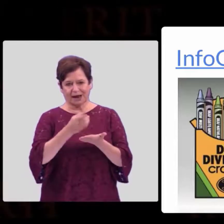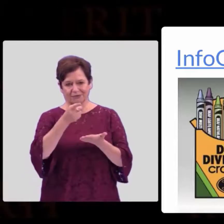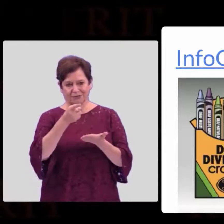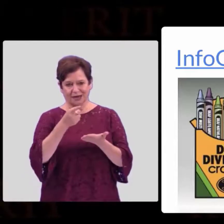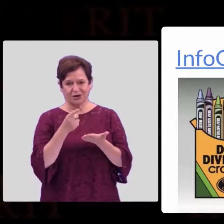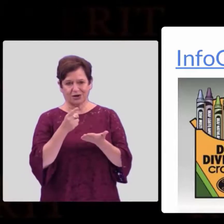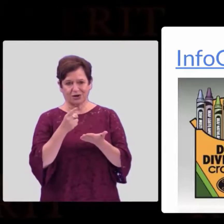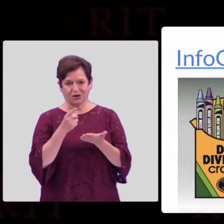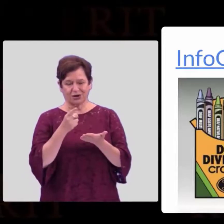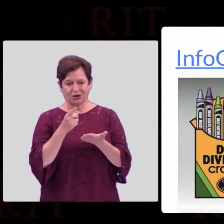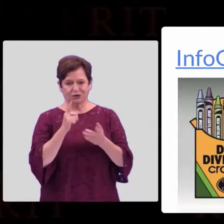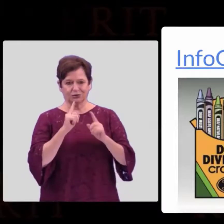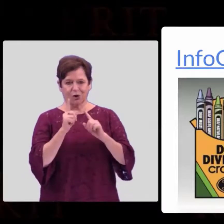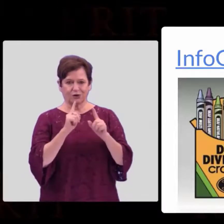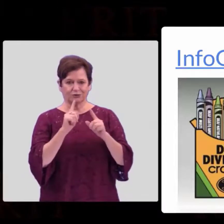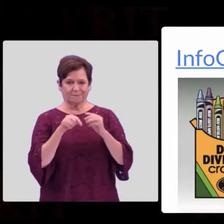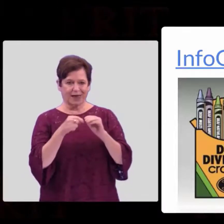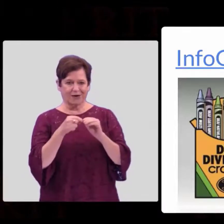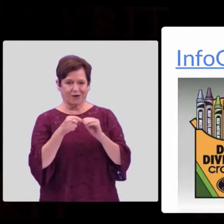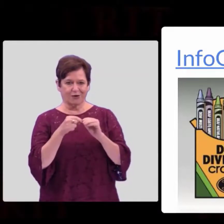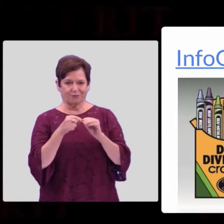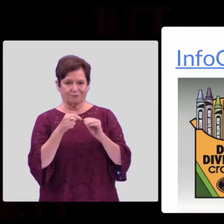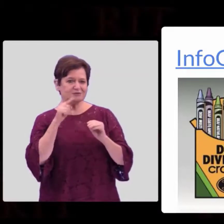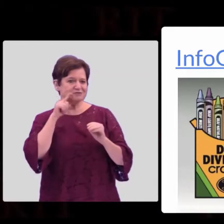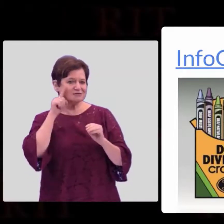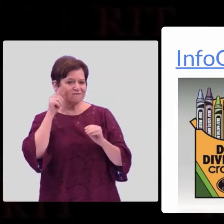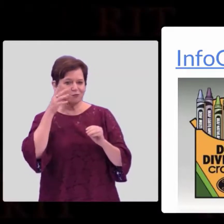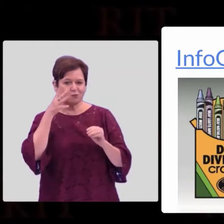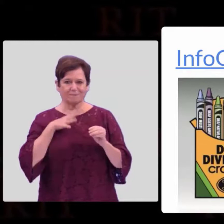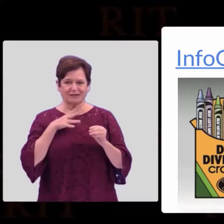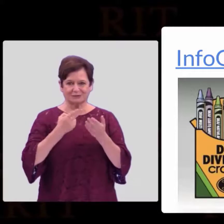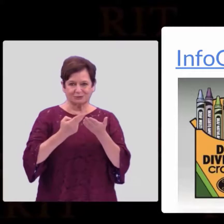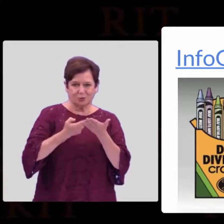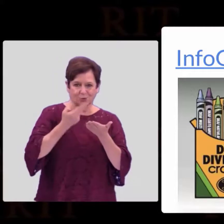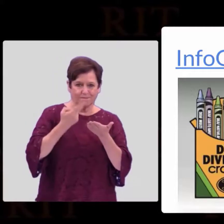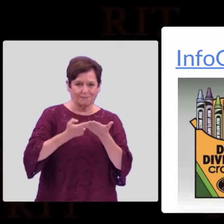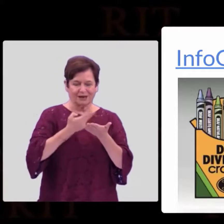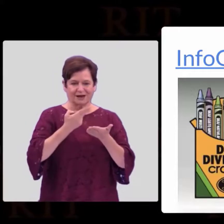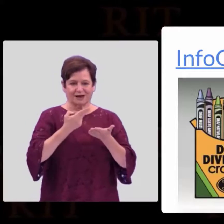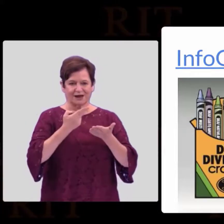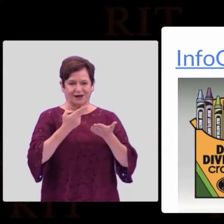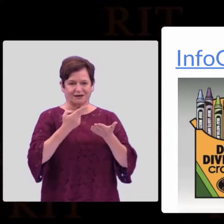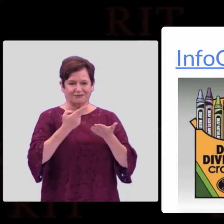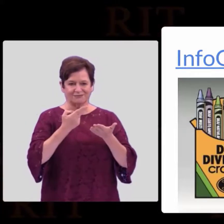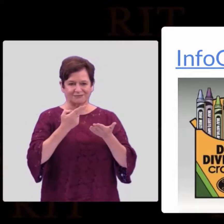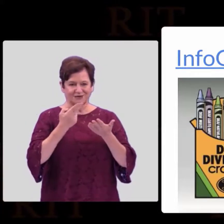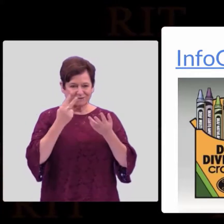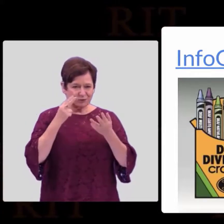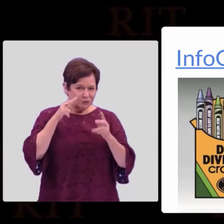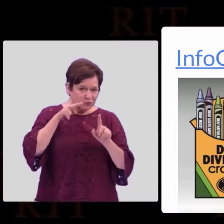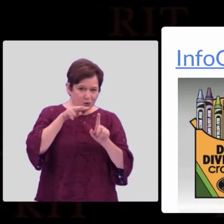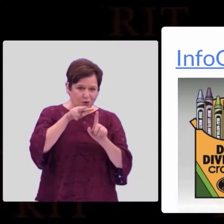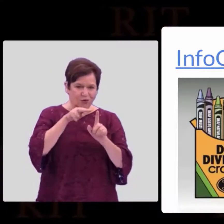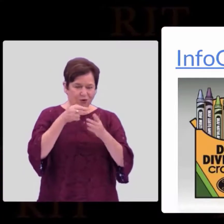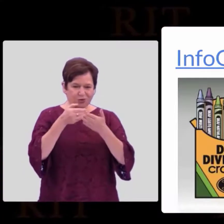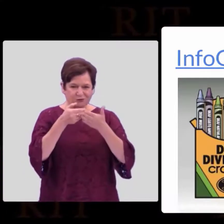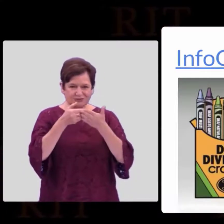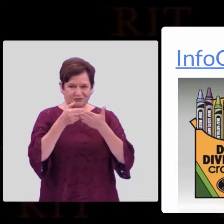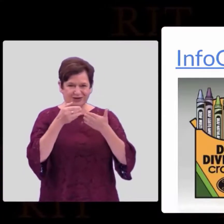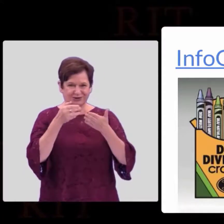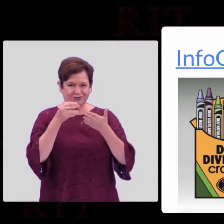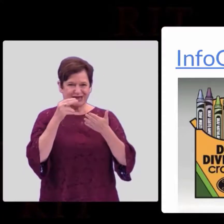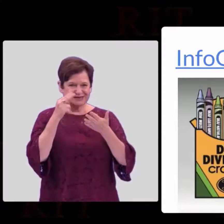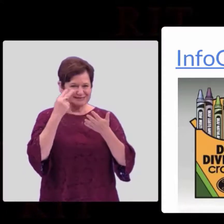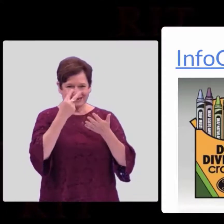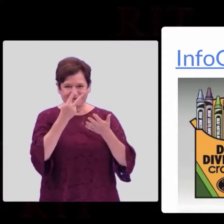The soup can, as you can see here, talks about deaf women's soup. And if you look